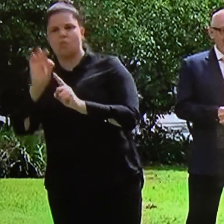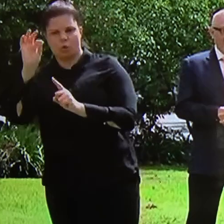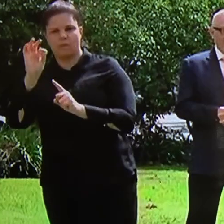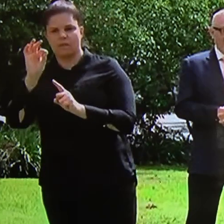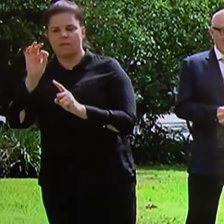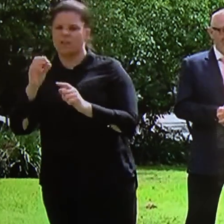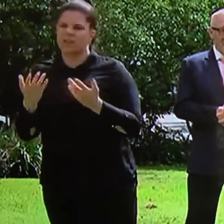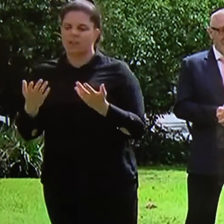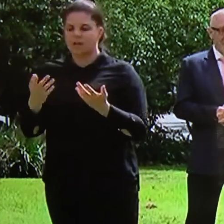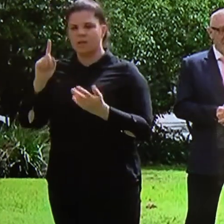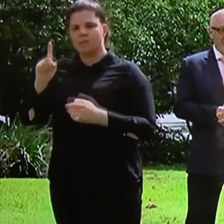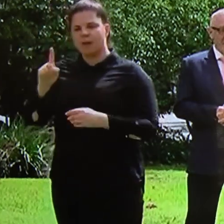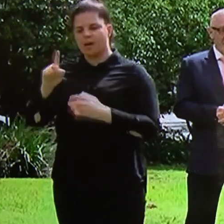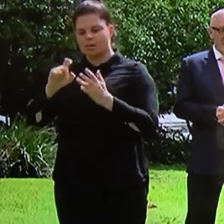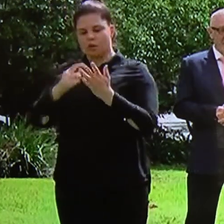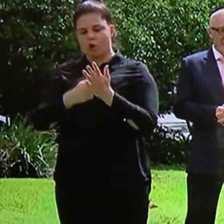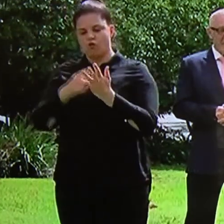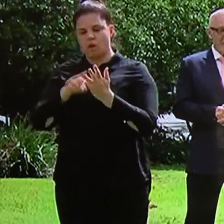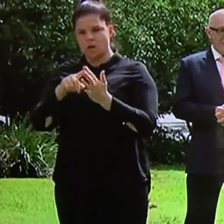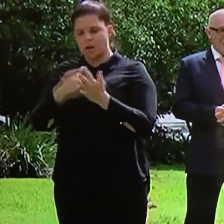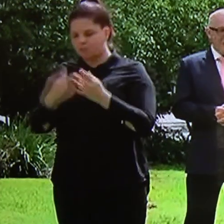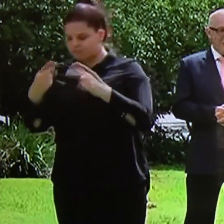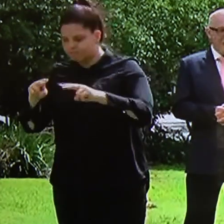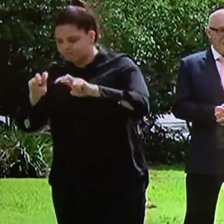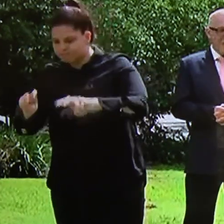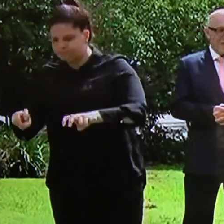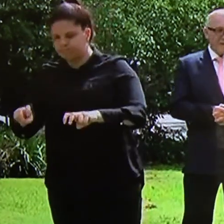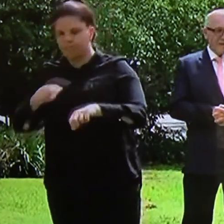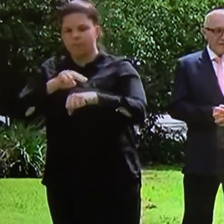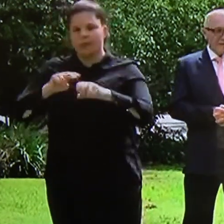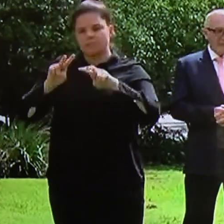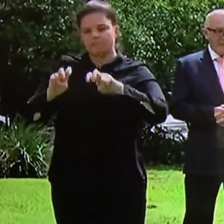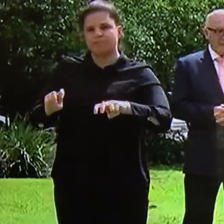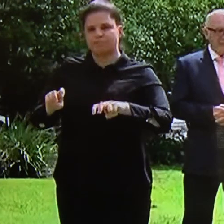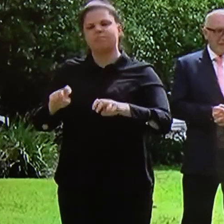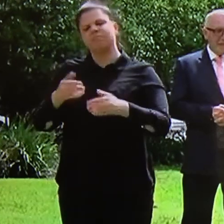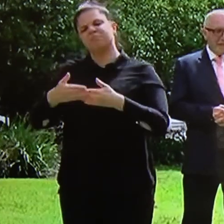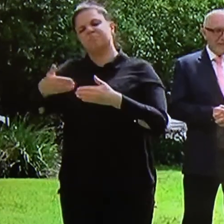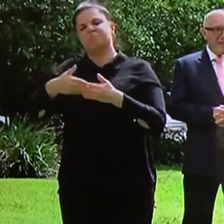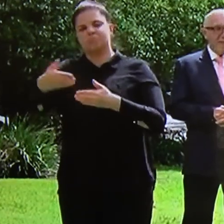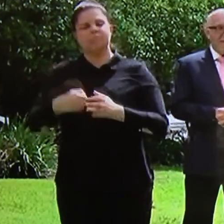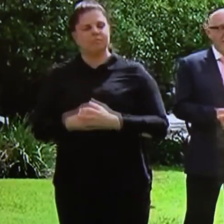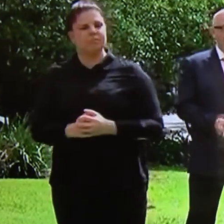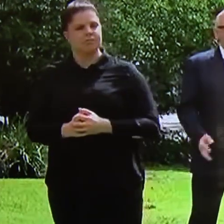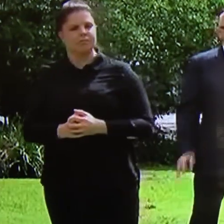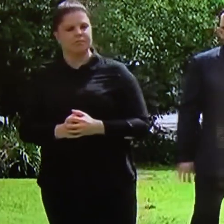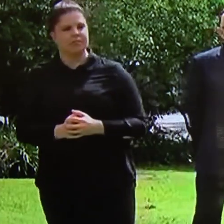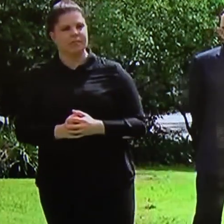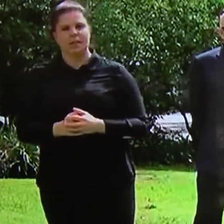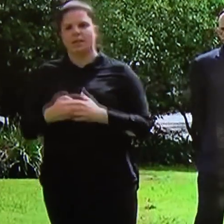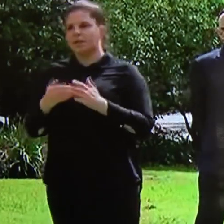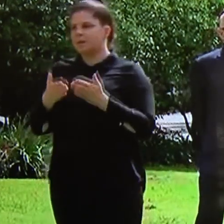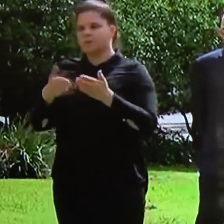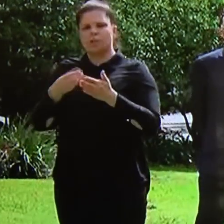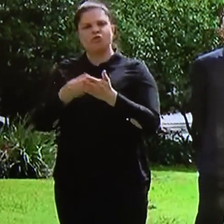looked at by the coroner and by the police in an appropriate time, and I think I welcome that. Now, I'm going to let the Treasurer have a go,